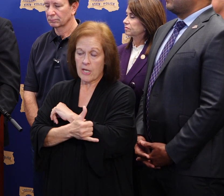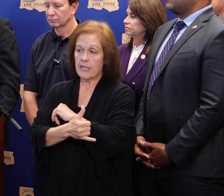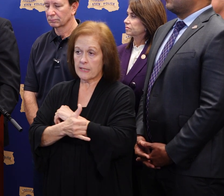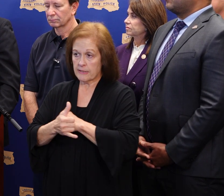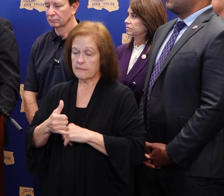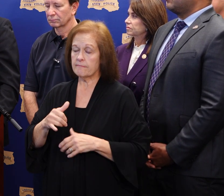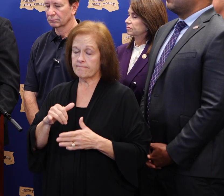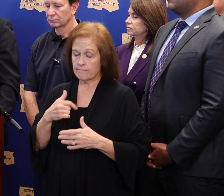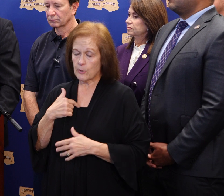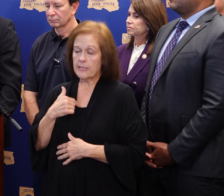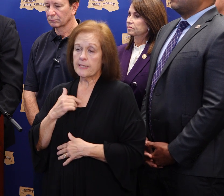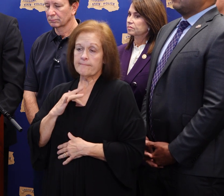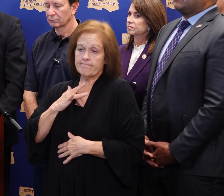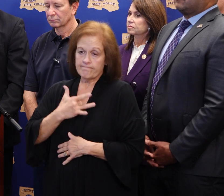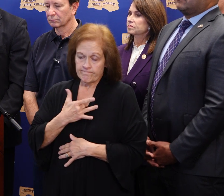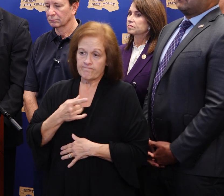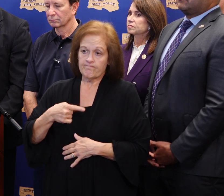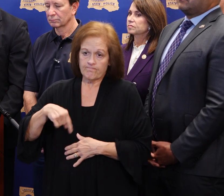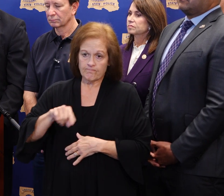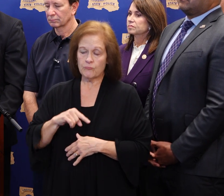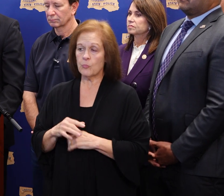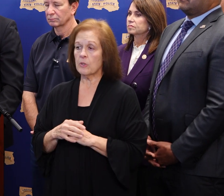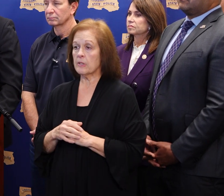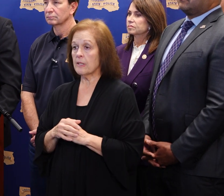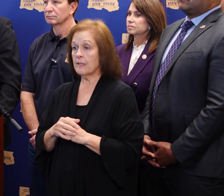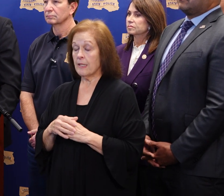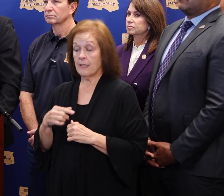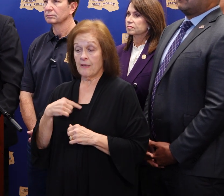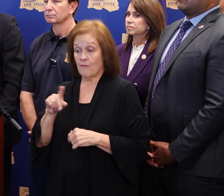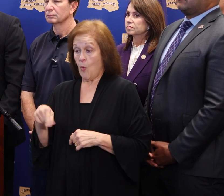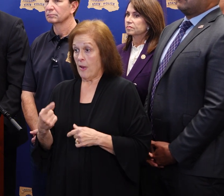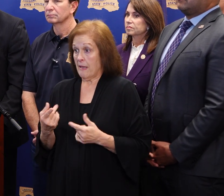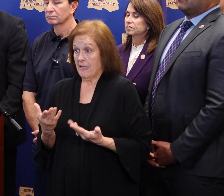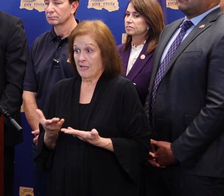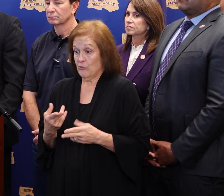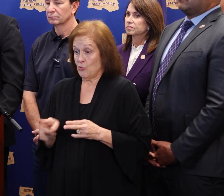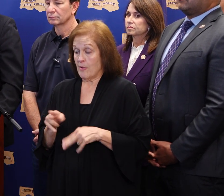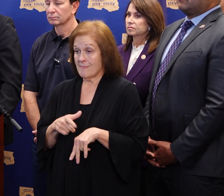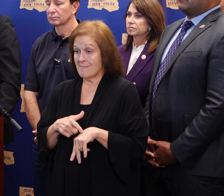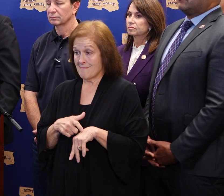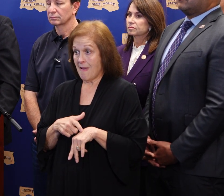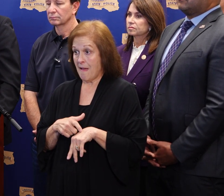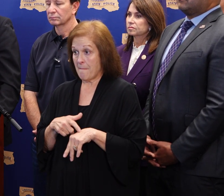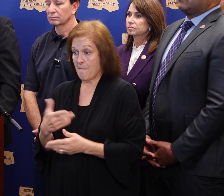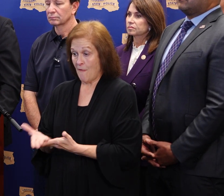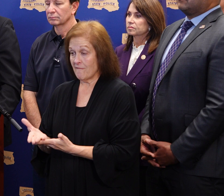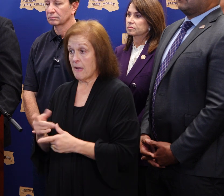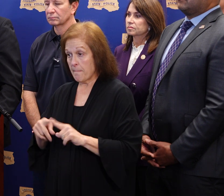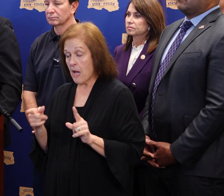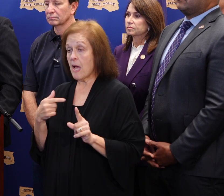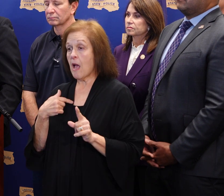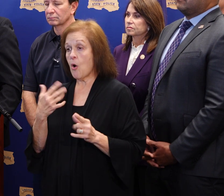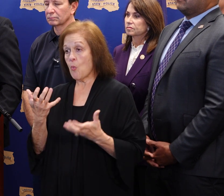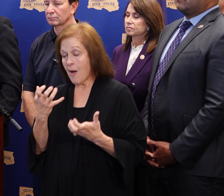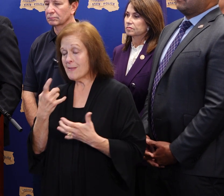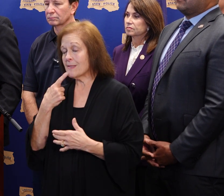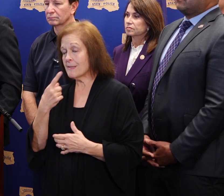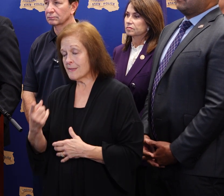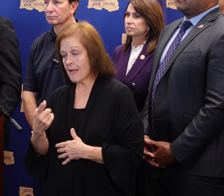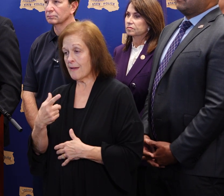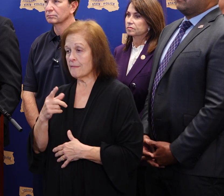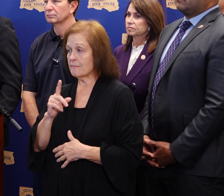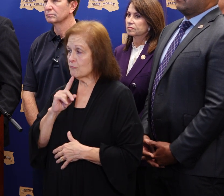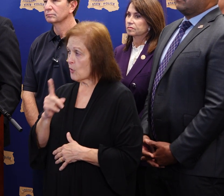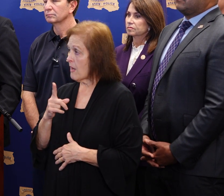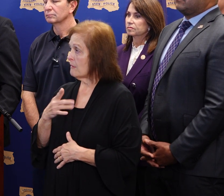our investigation. I also, although I've only been on the ground here a short time, I also want to express a sincere